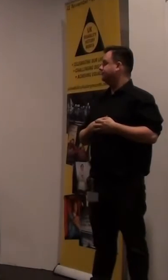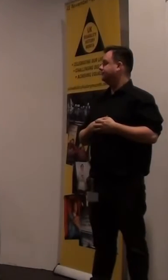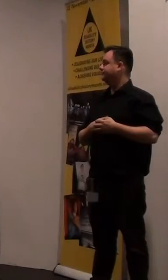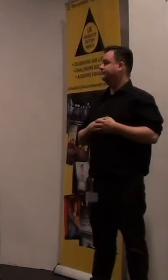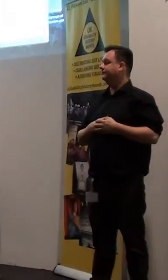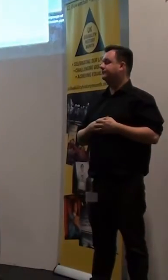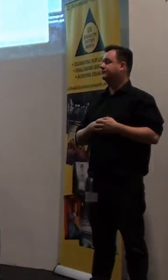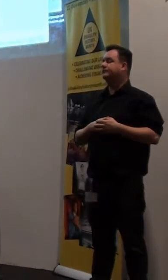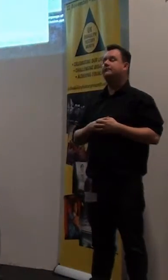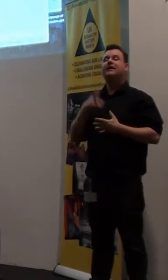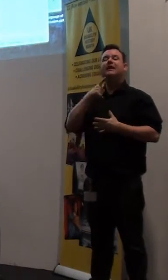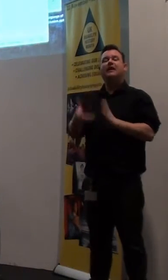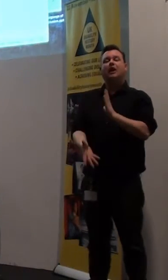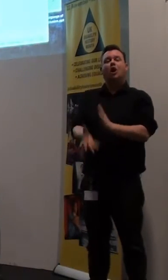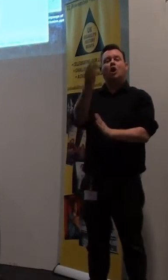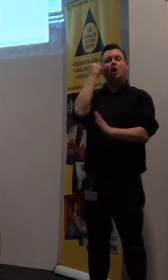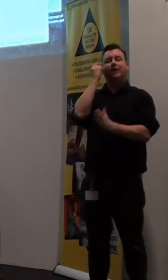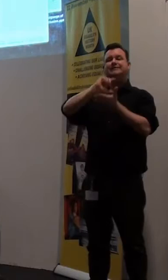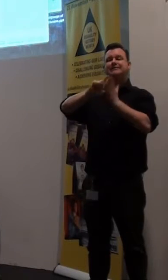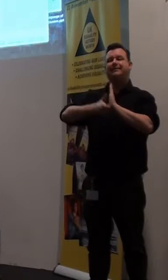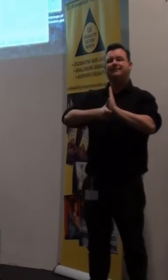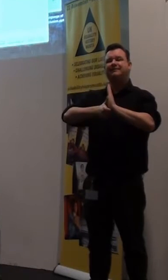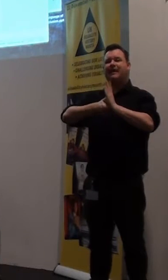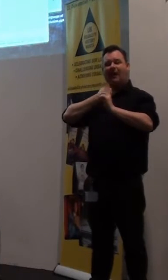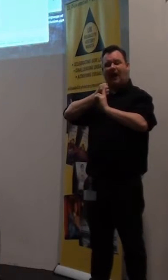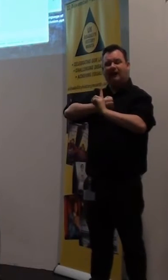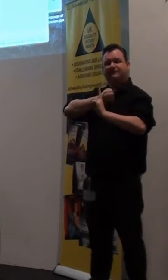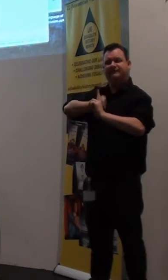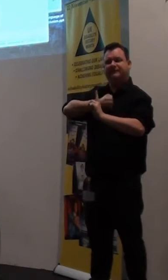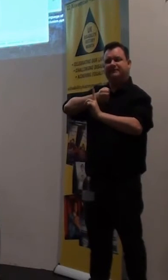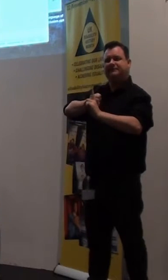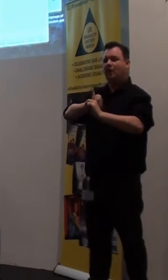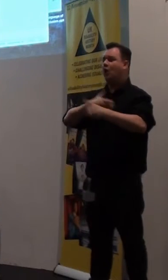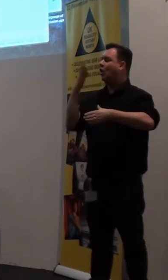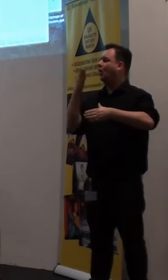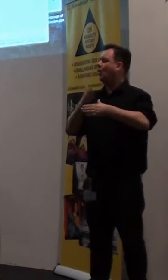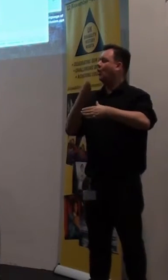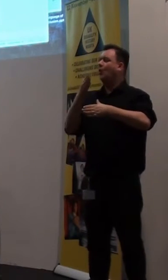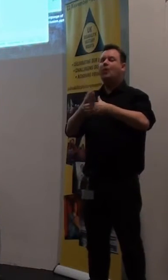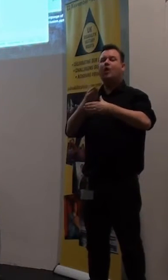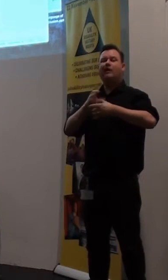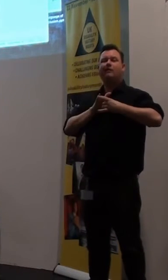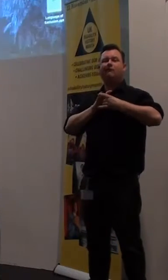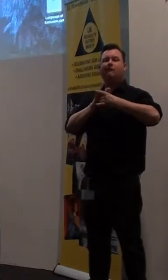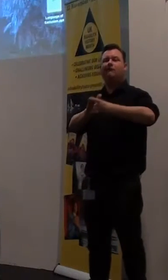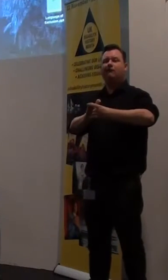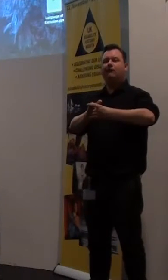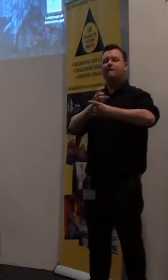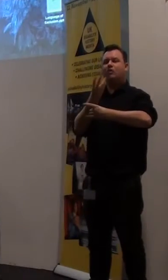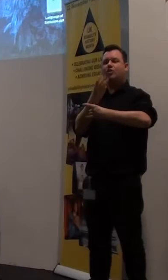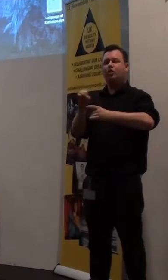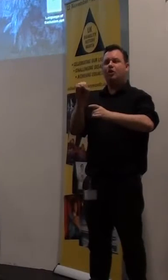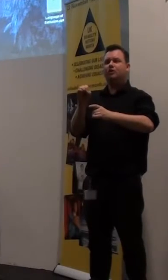He's a learning disability academic and activist, and he's worked with people with learning difficulties for 30 years